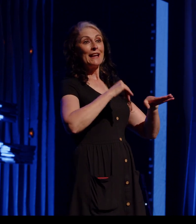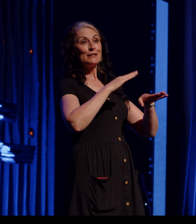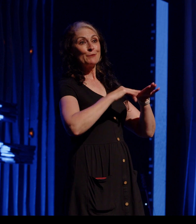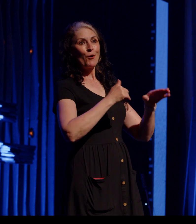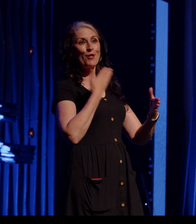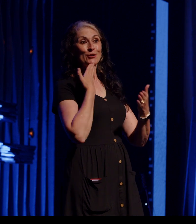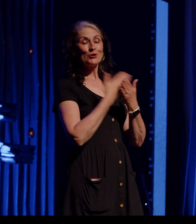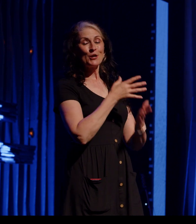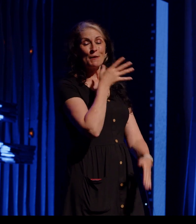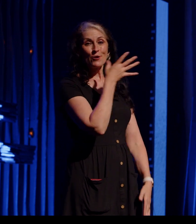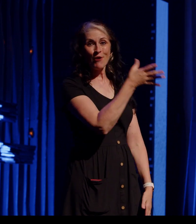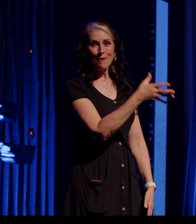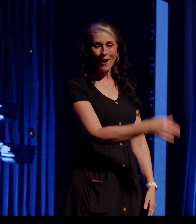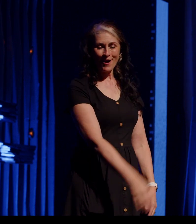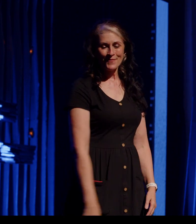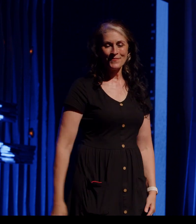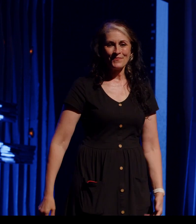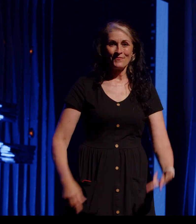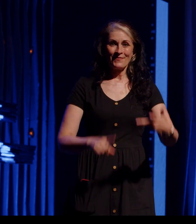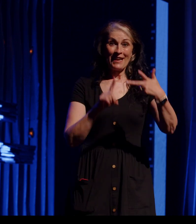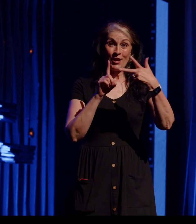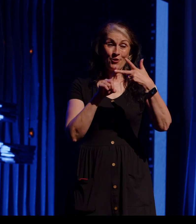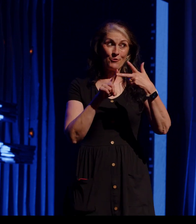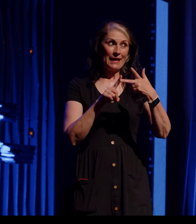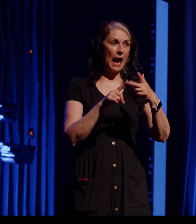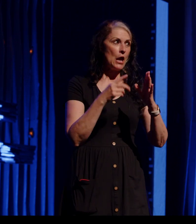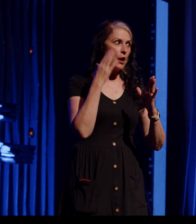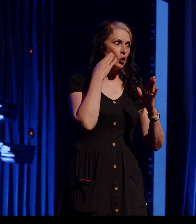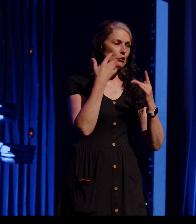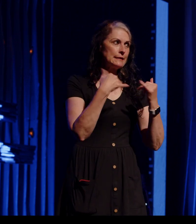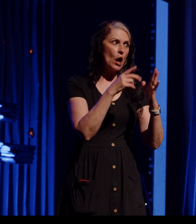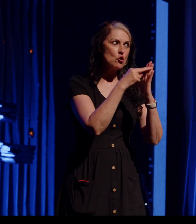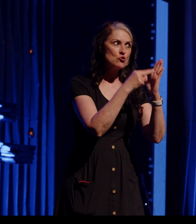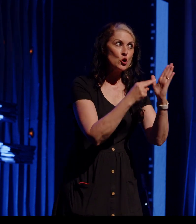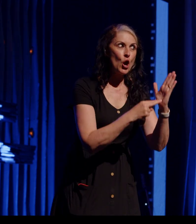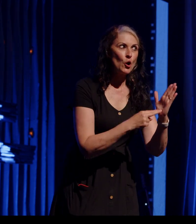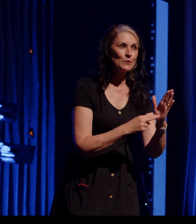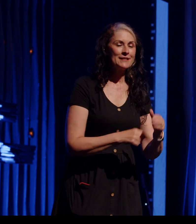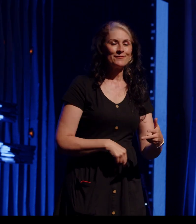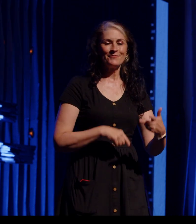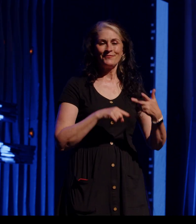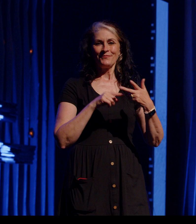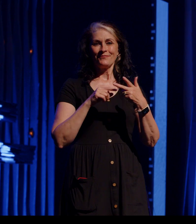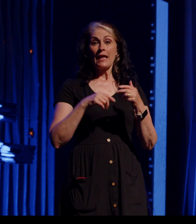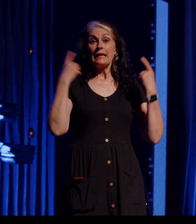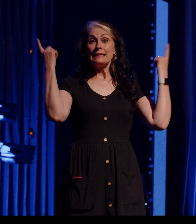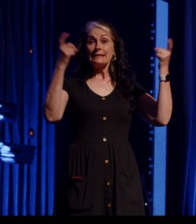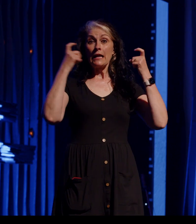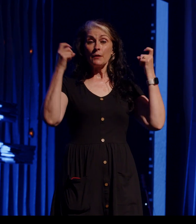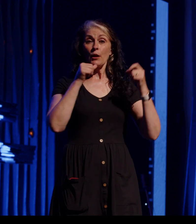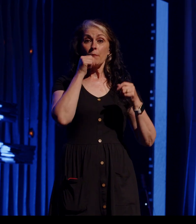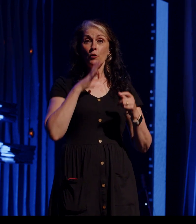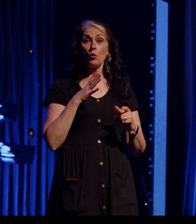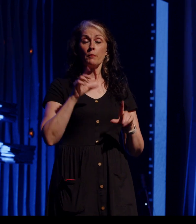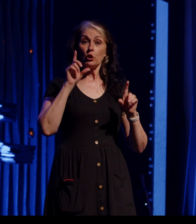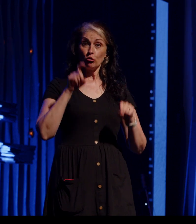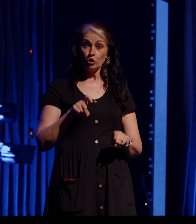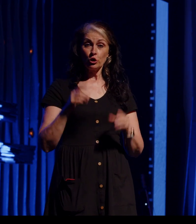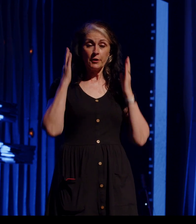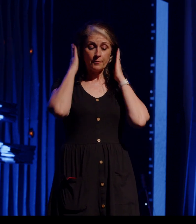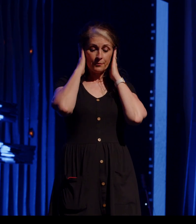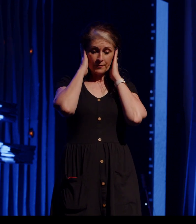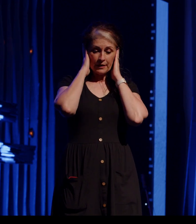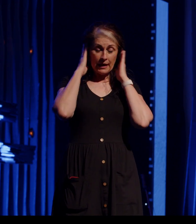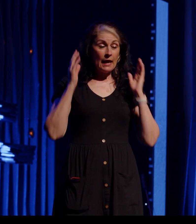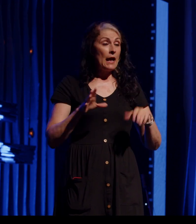Okay. Number 3 on your notes, I know you're still taking notes. Celebrate and be the woman God created you to be. At the Grove, we have all kinds